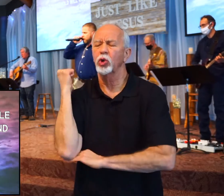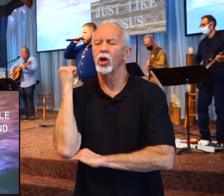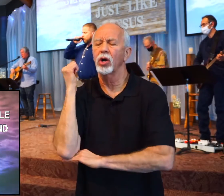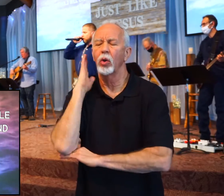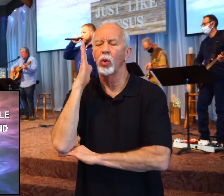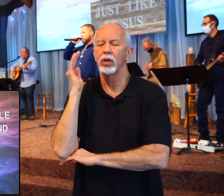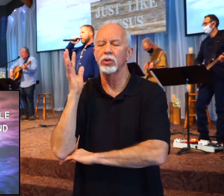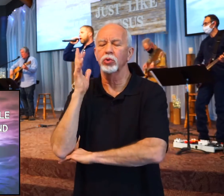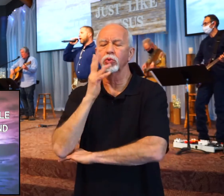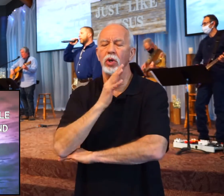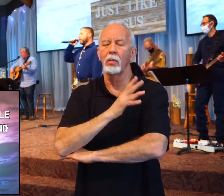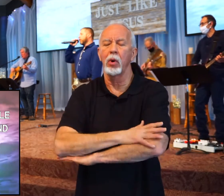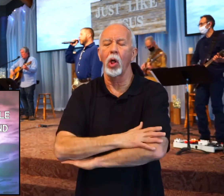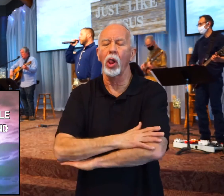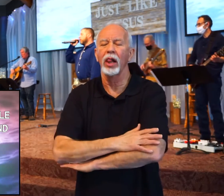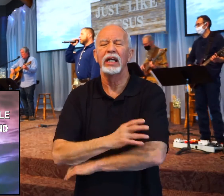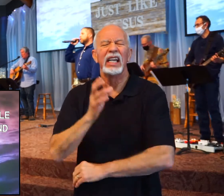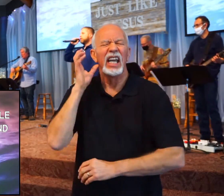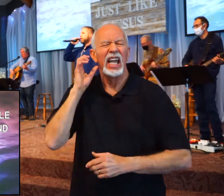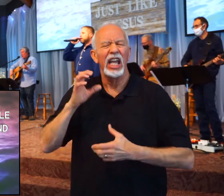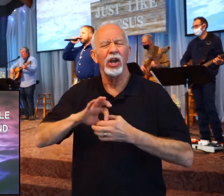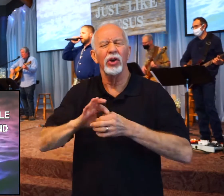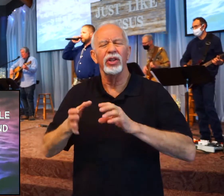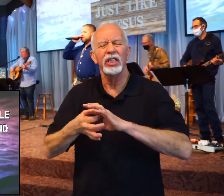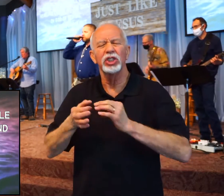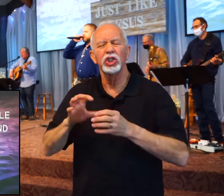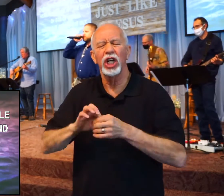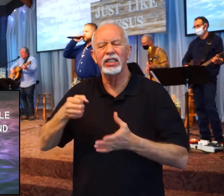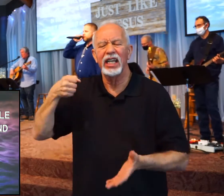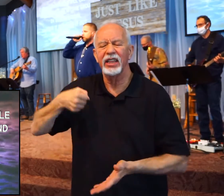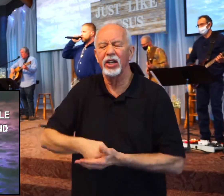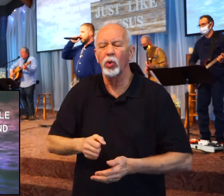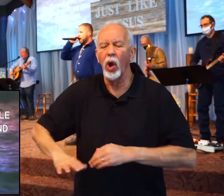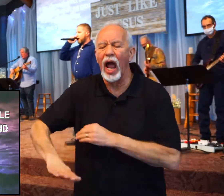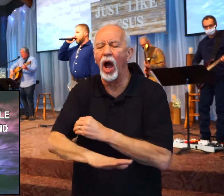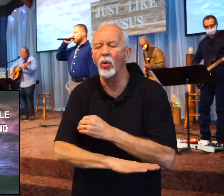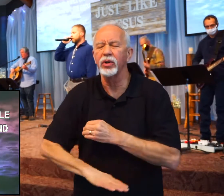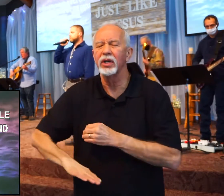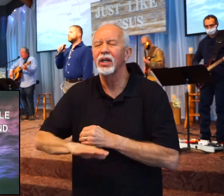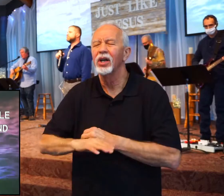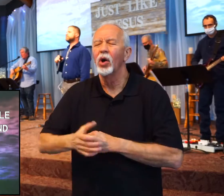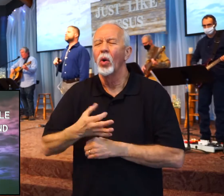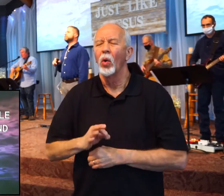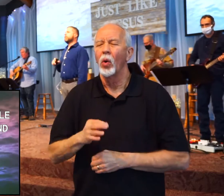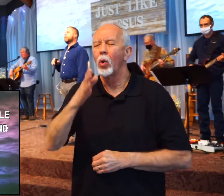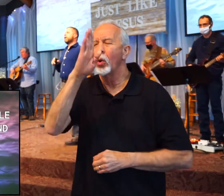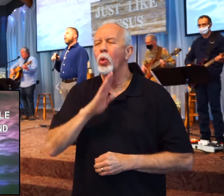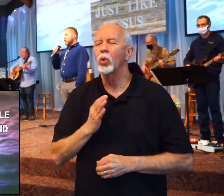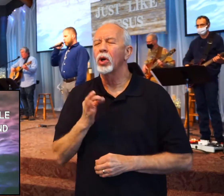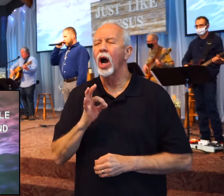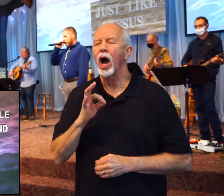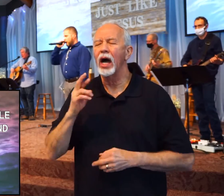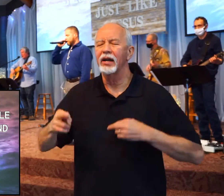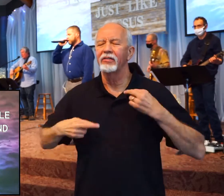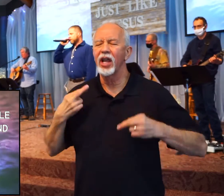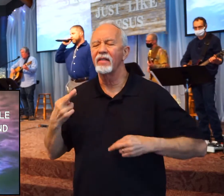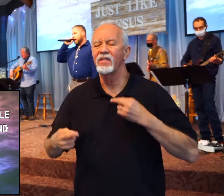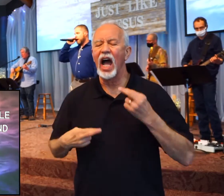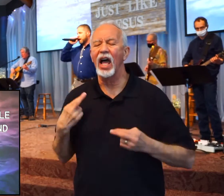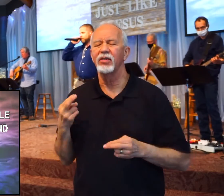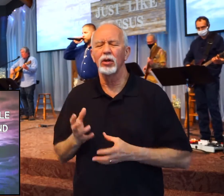Every stronghold will crumble. Hear the chains hit the ground. Oh God